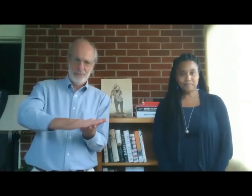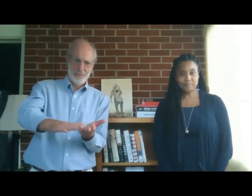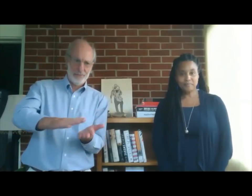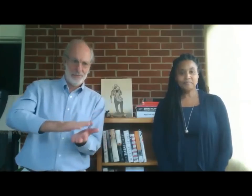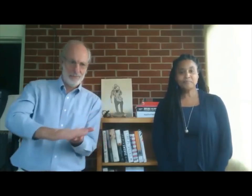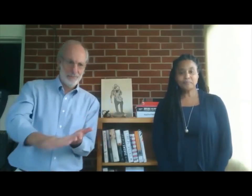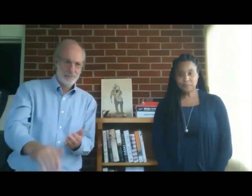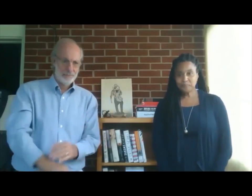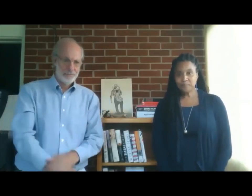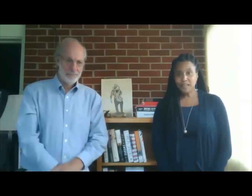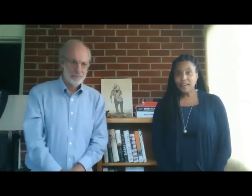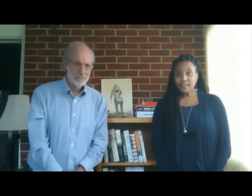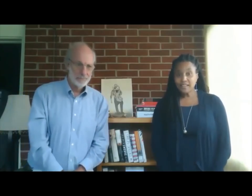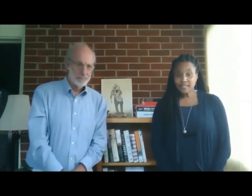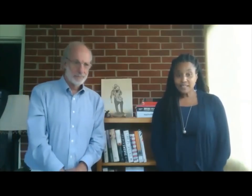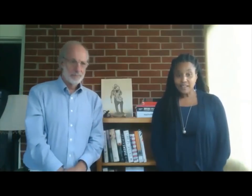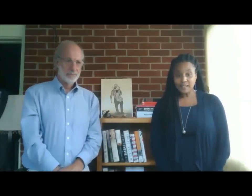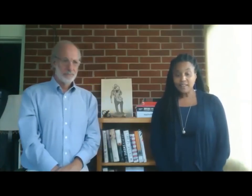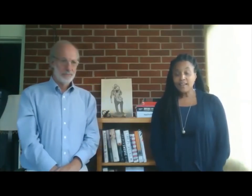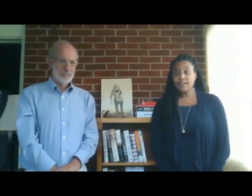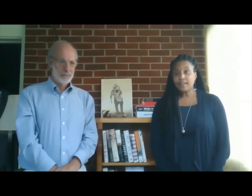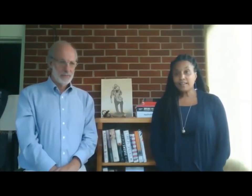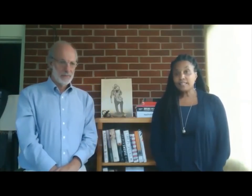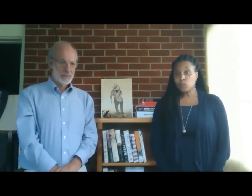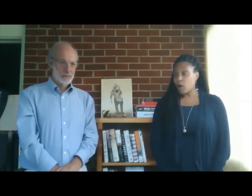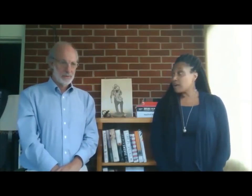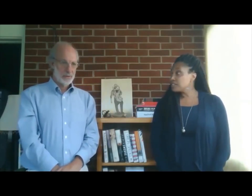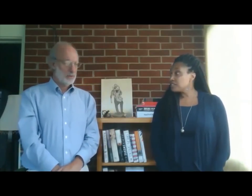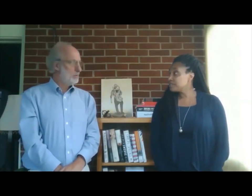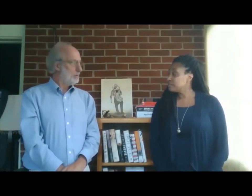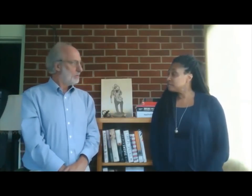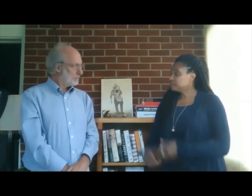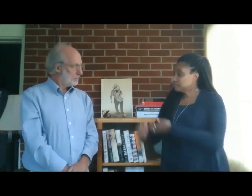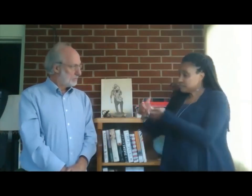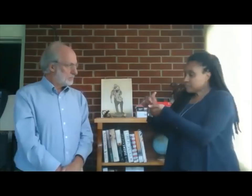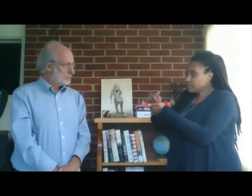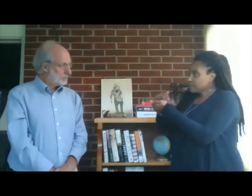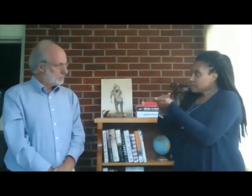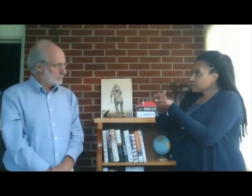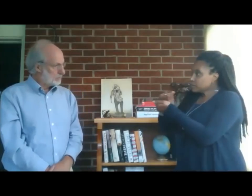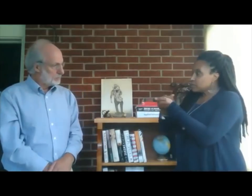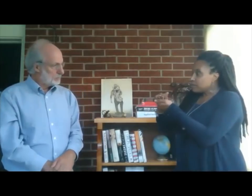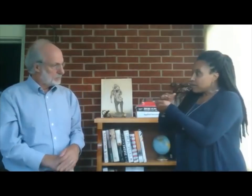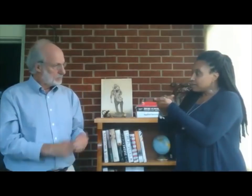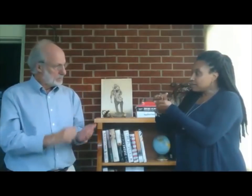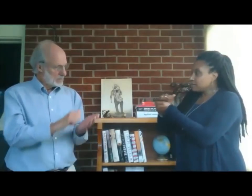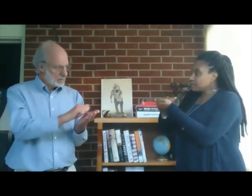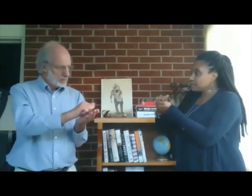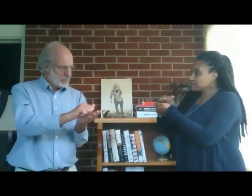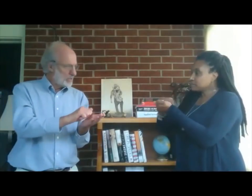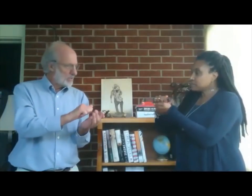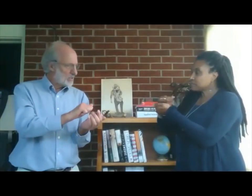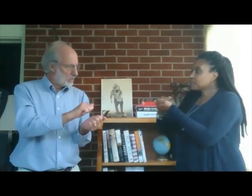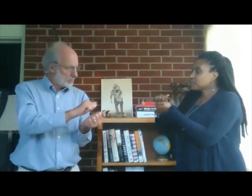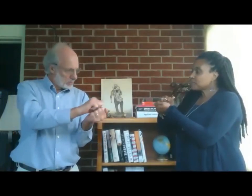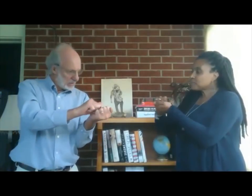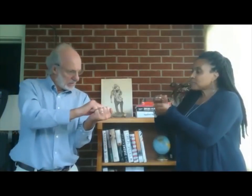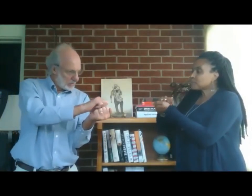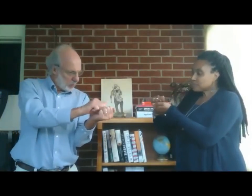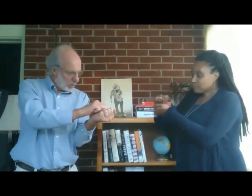Clean. Our next sign is wash. When we do that. Look at